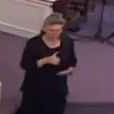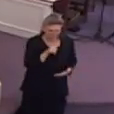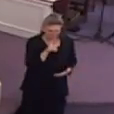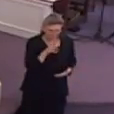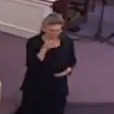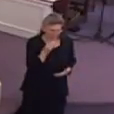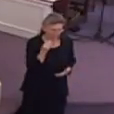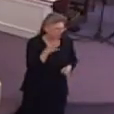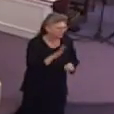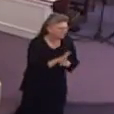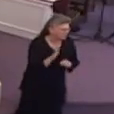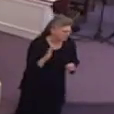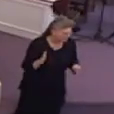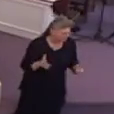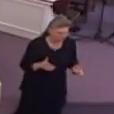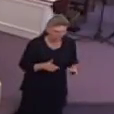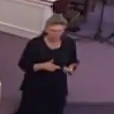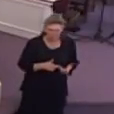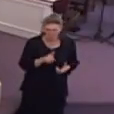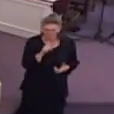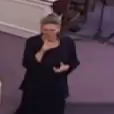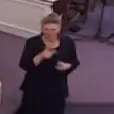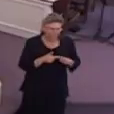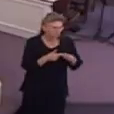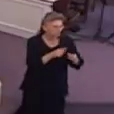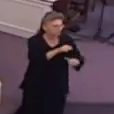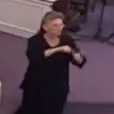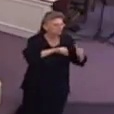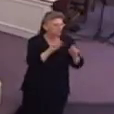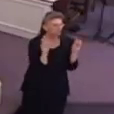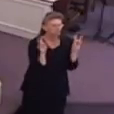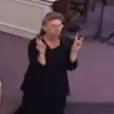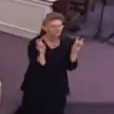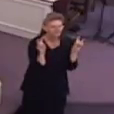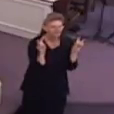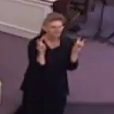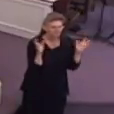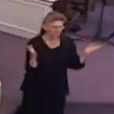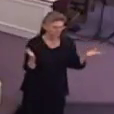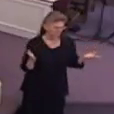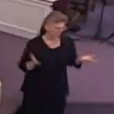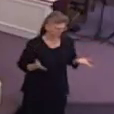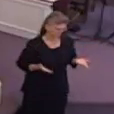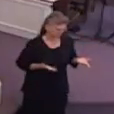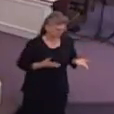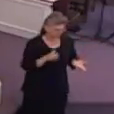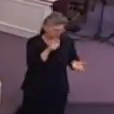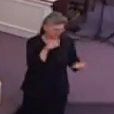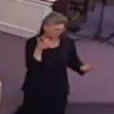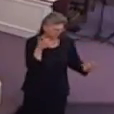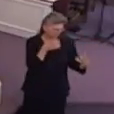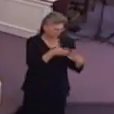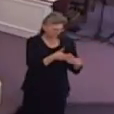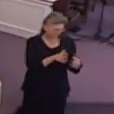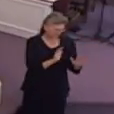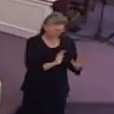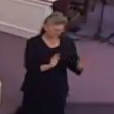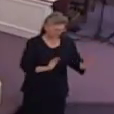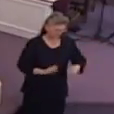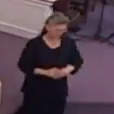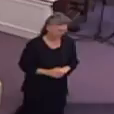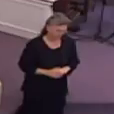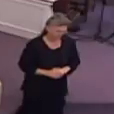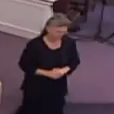she's pretty enough, or she doesn't have a certain social status, or she just doesn't fit the mold, so to speak.